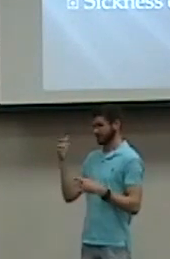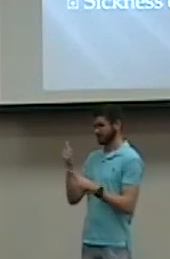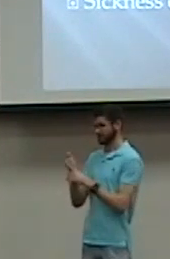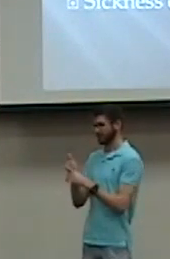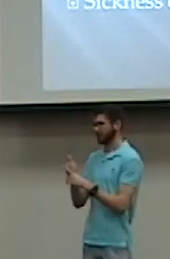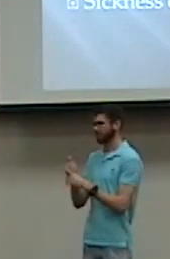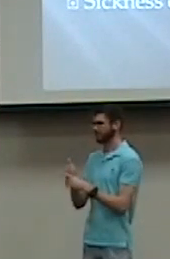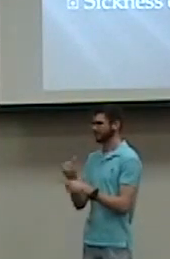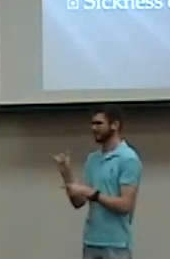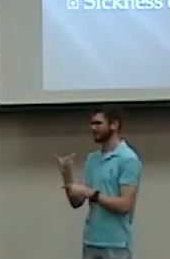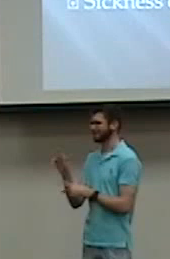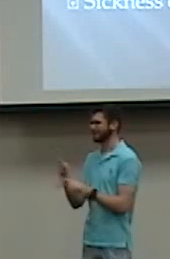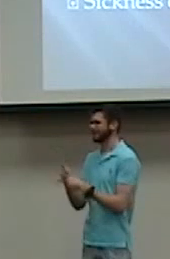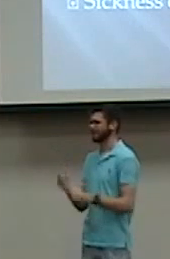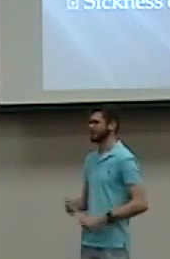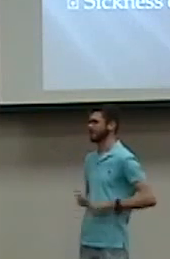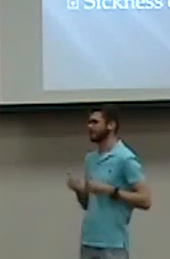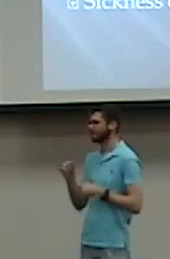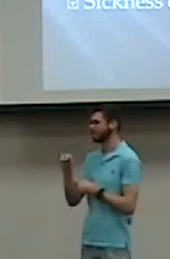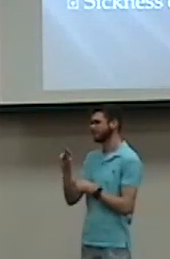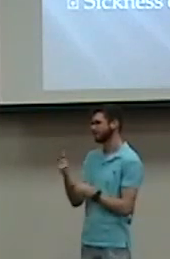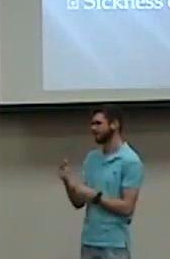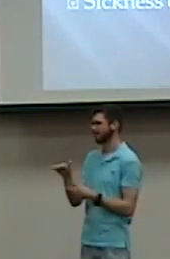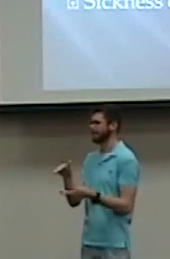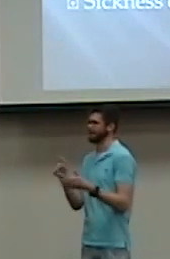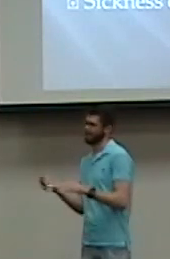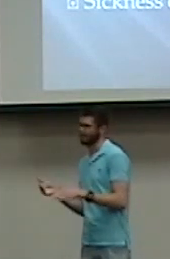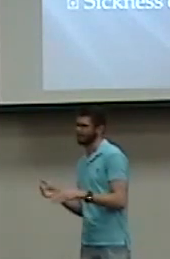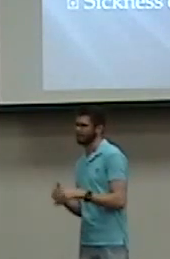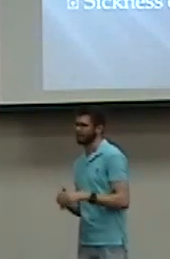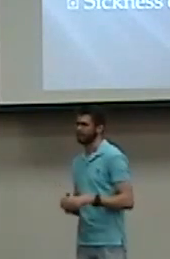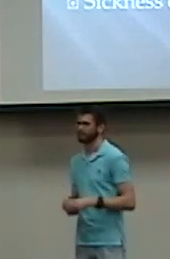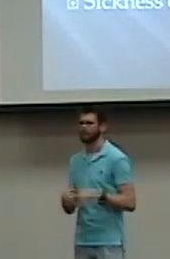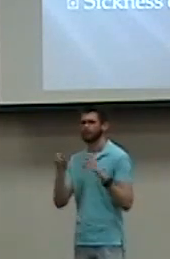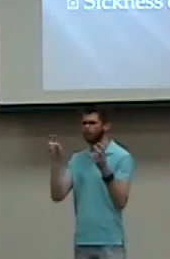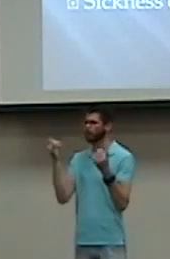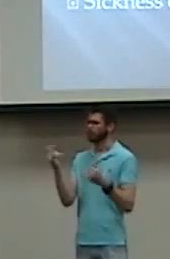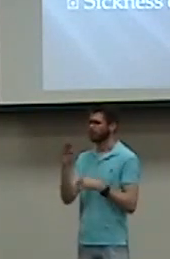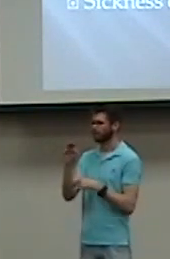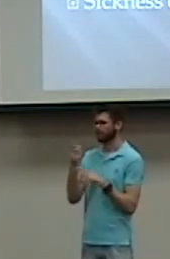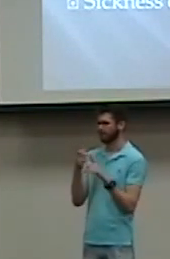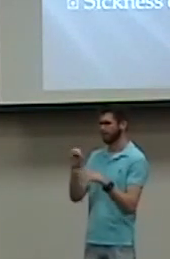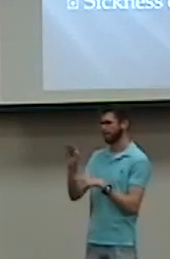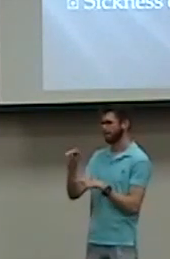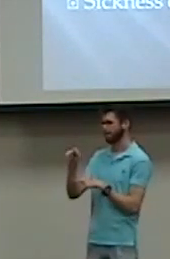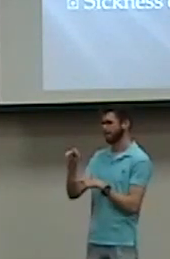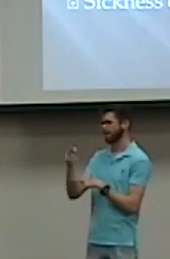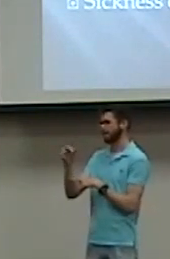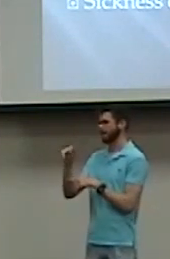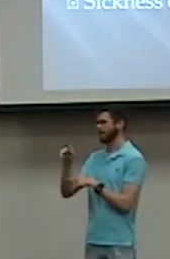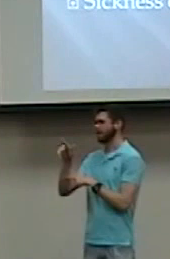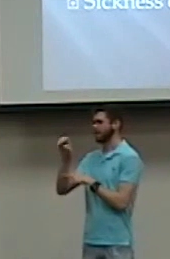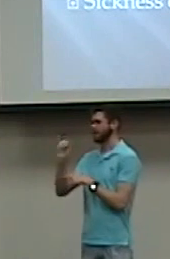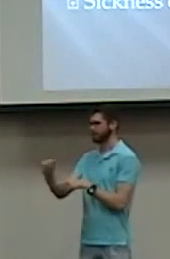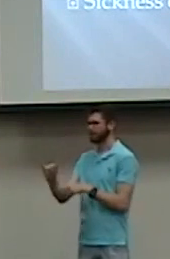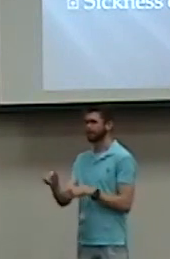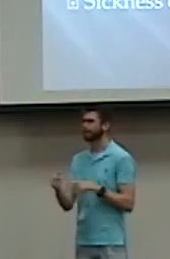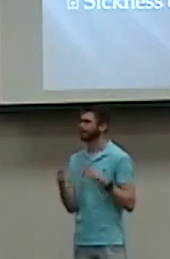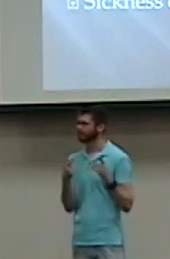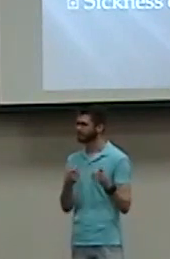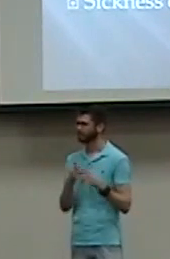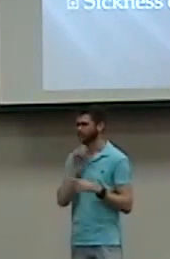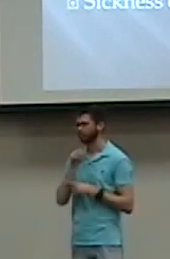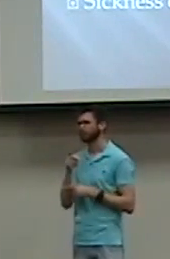me when he was quoting his wife. So there's quite a few people removed from an exact quote. But it's very